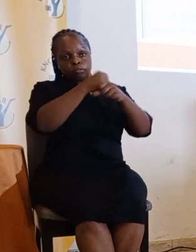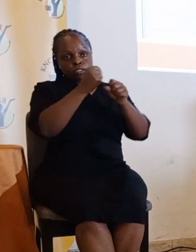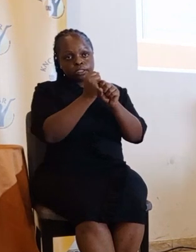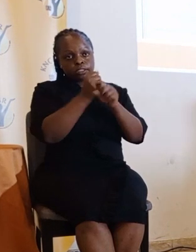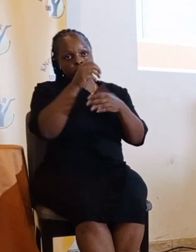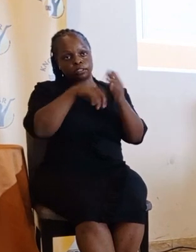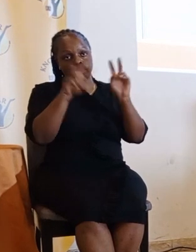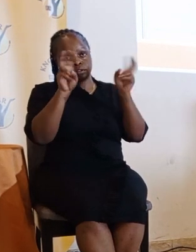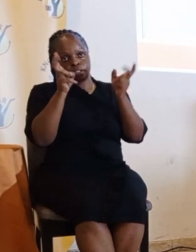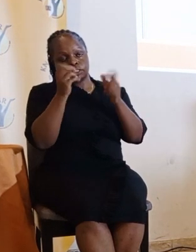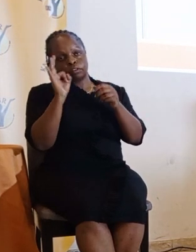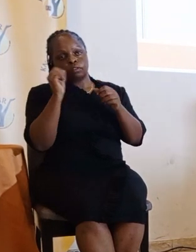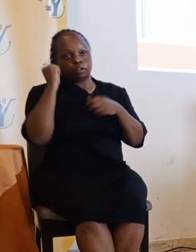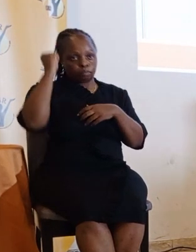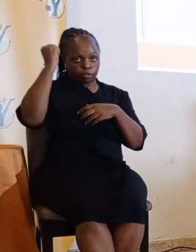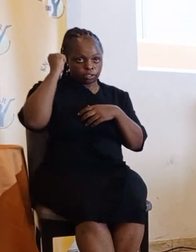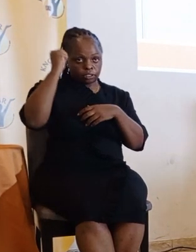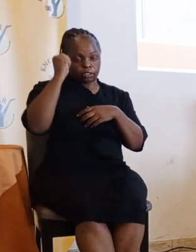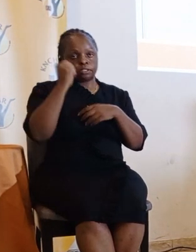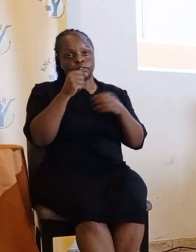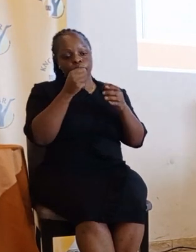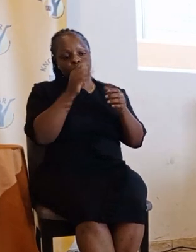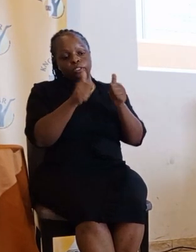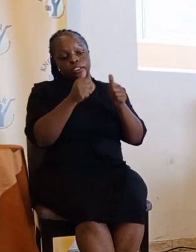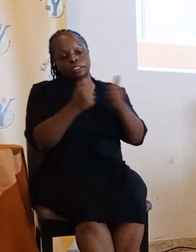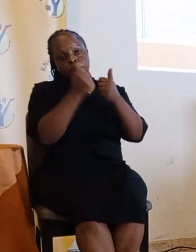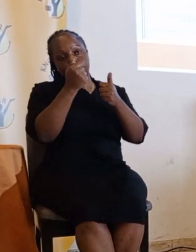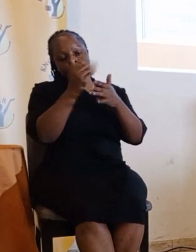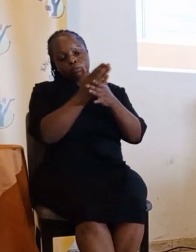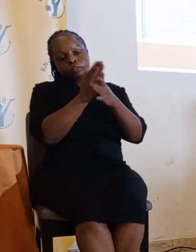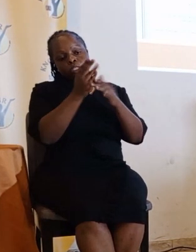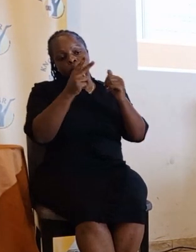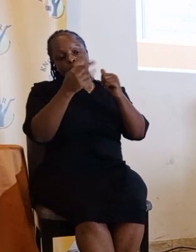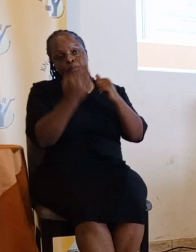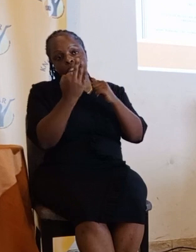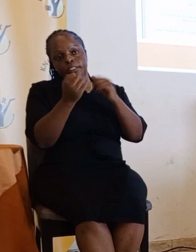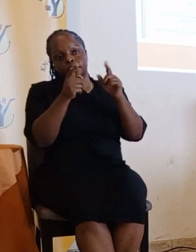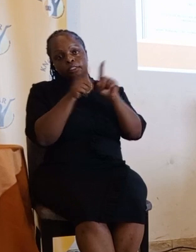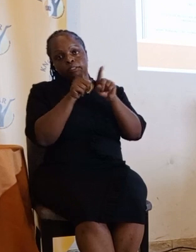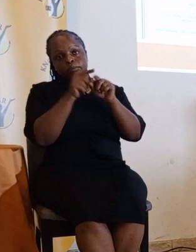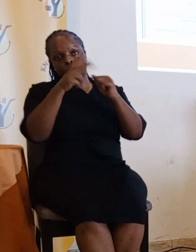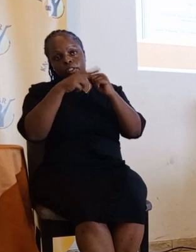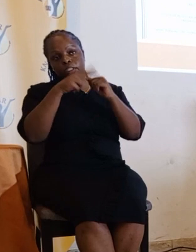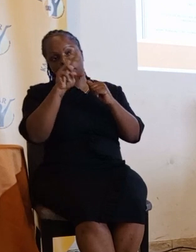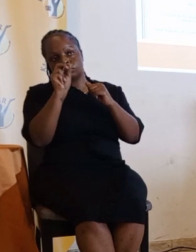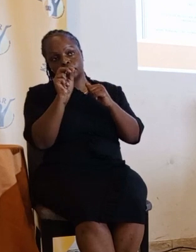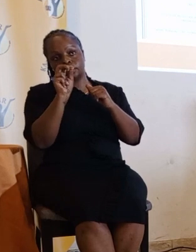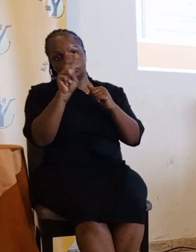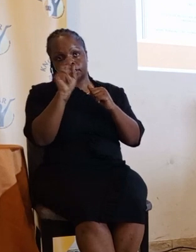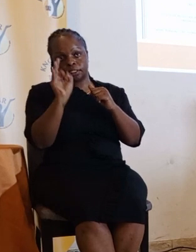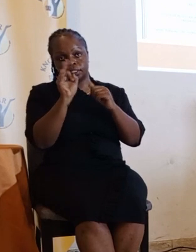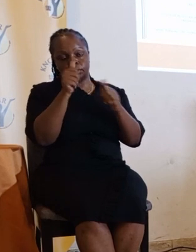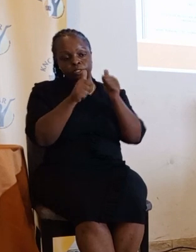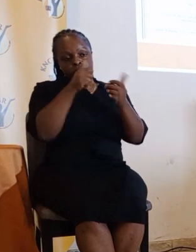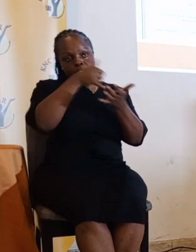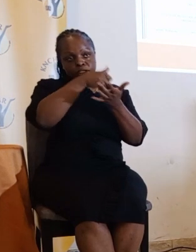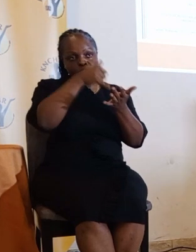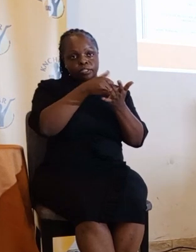the context of the protests that took place between March and July 2023, which